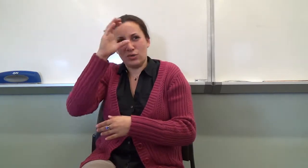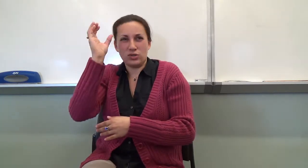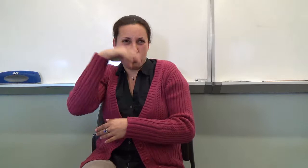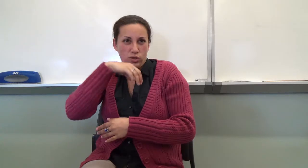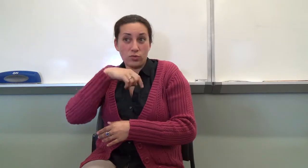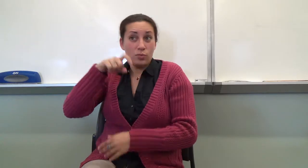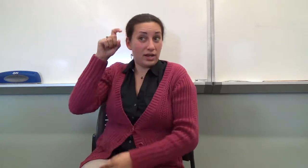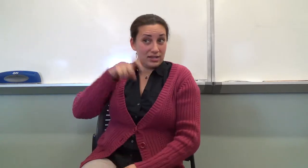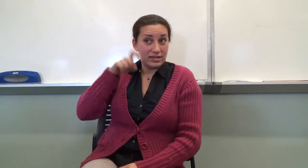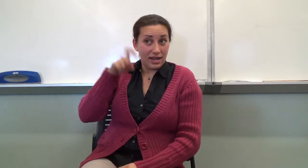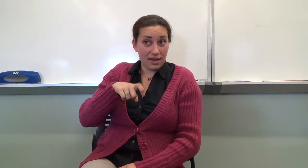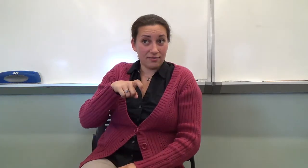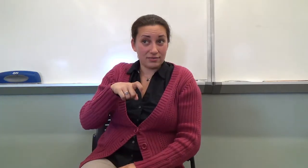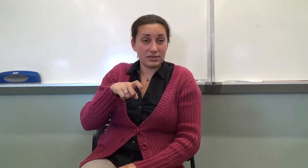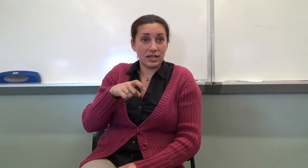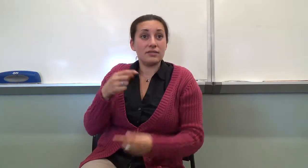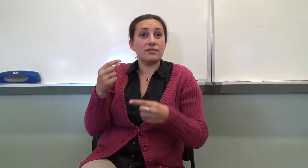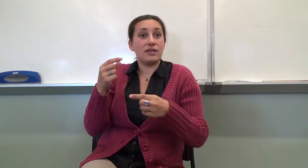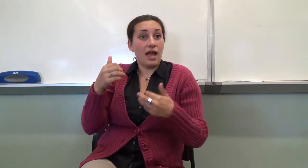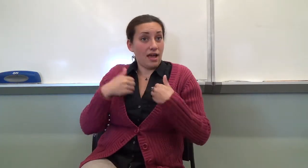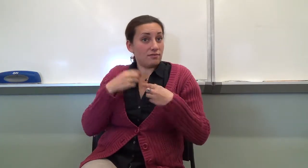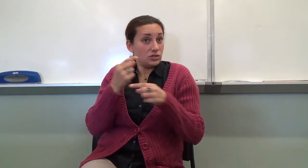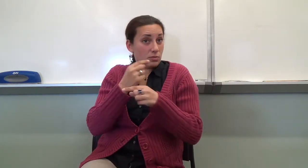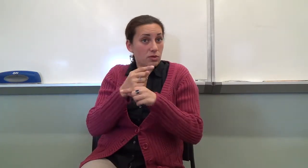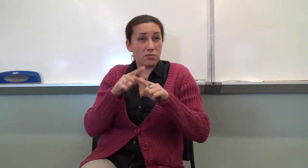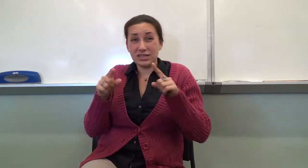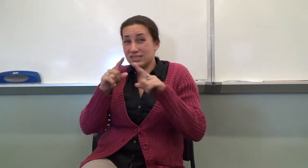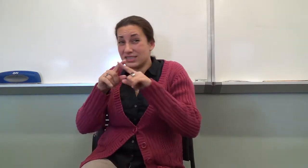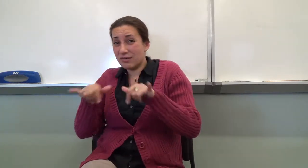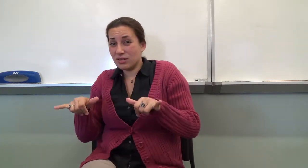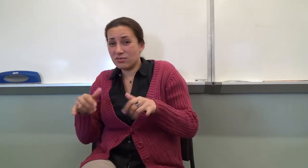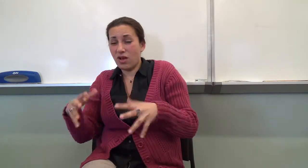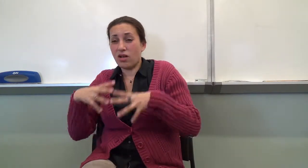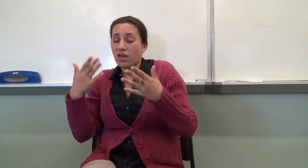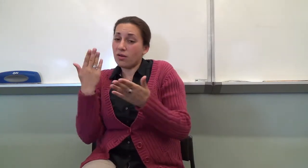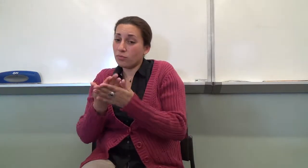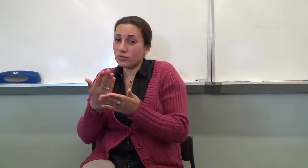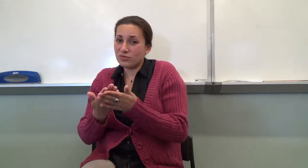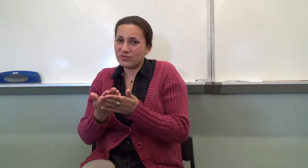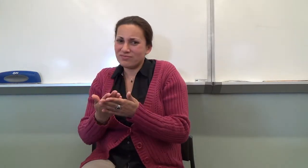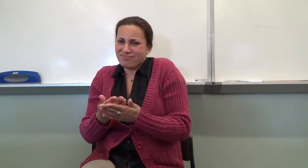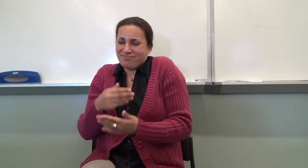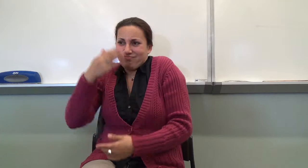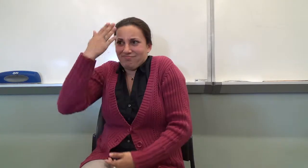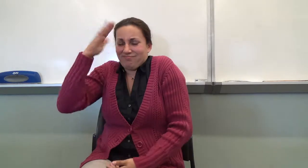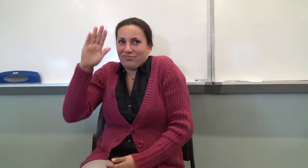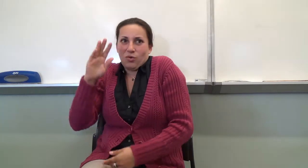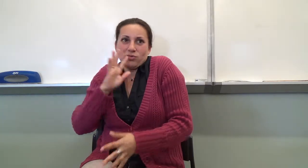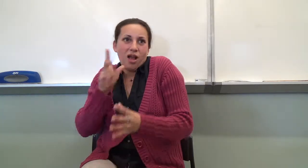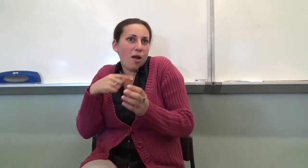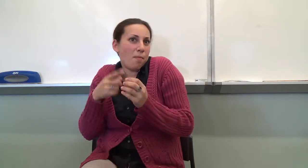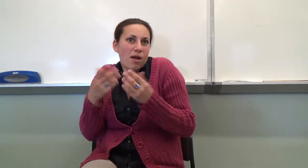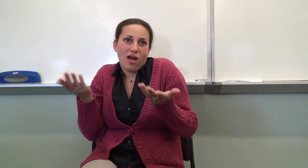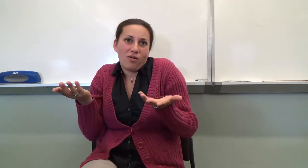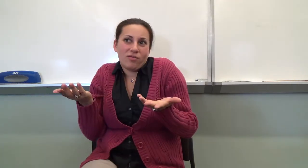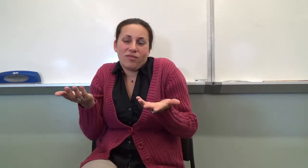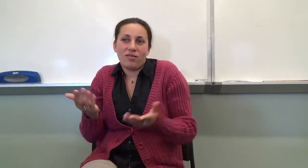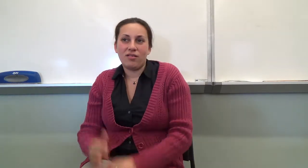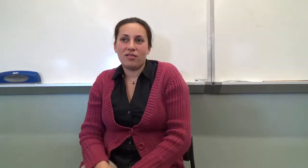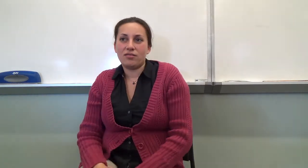it, but at the same time, there's a lot of evidence that we don't know what we're talking about at all. For example, the very